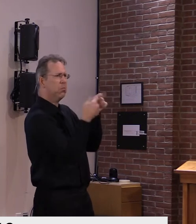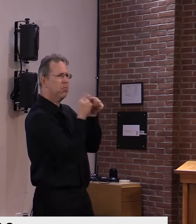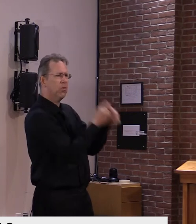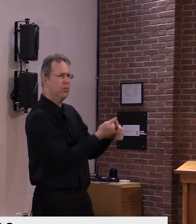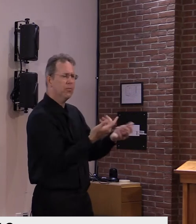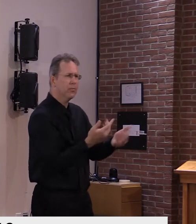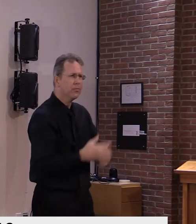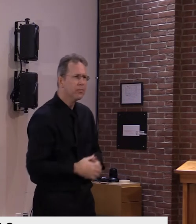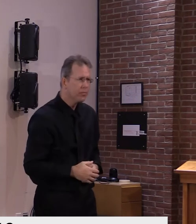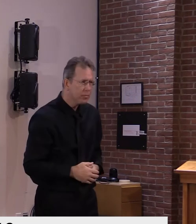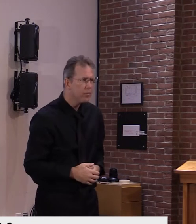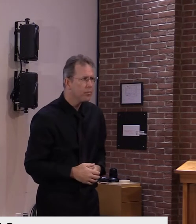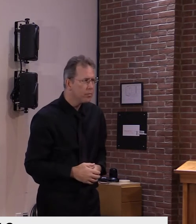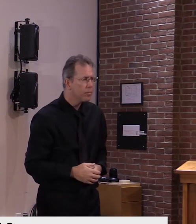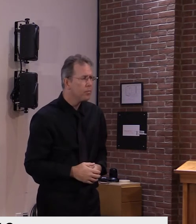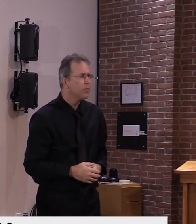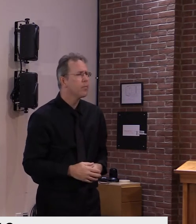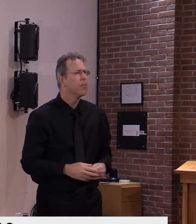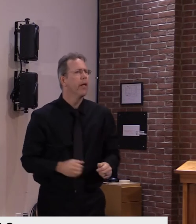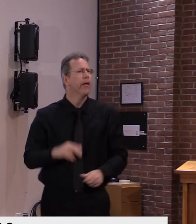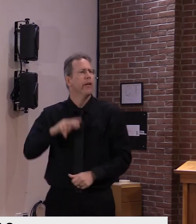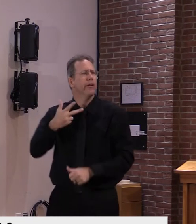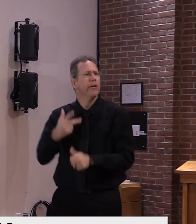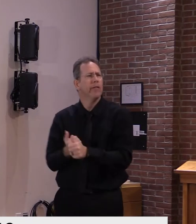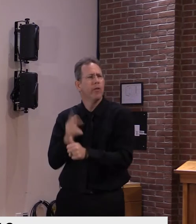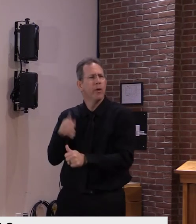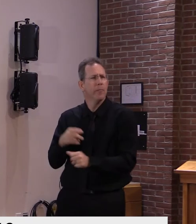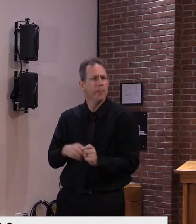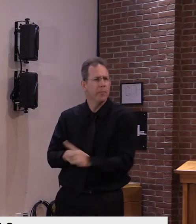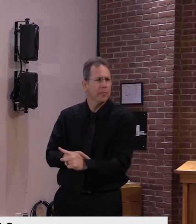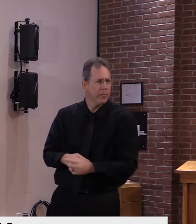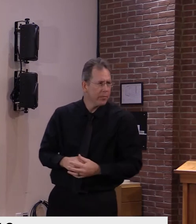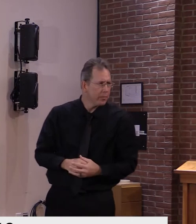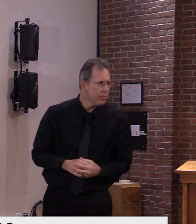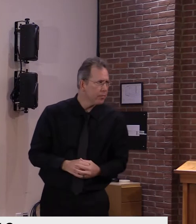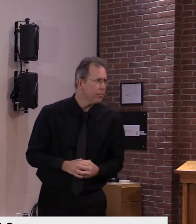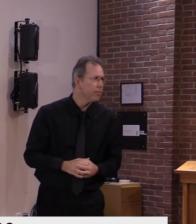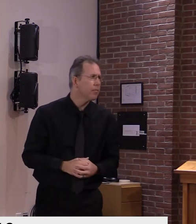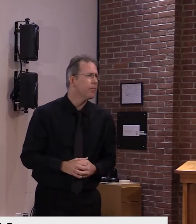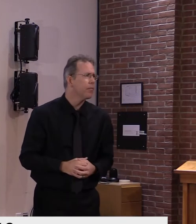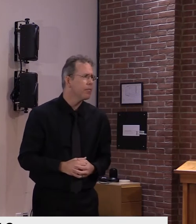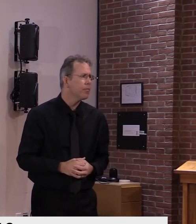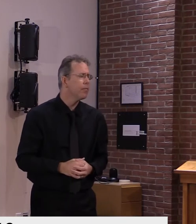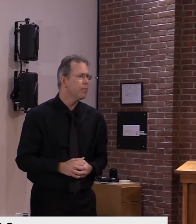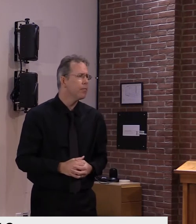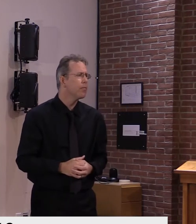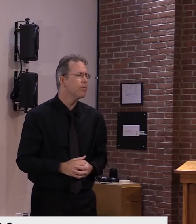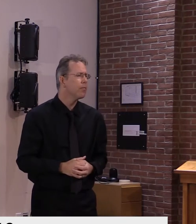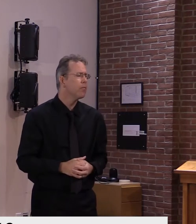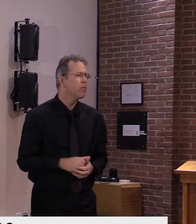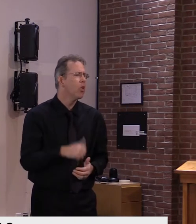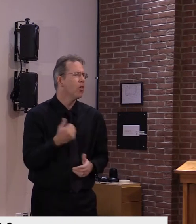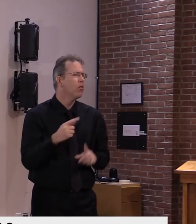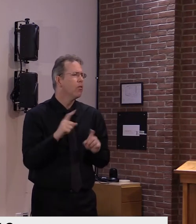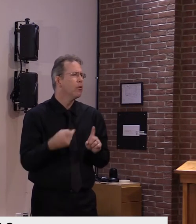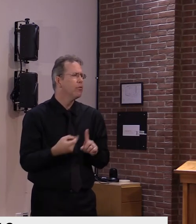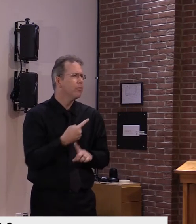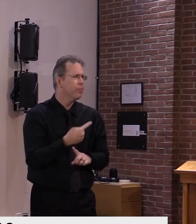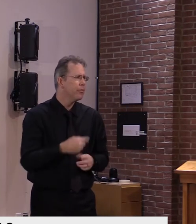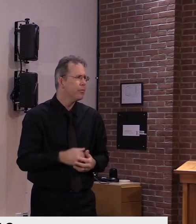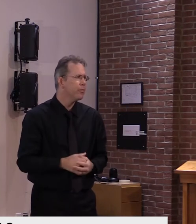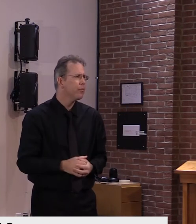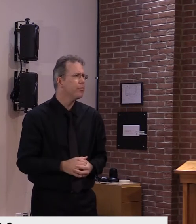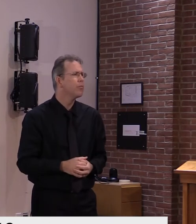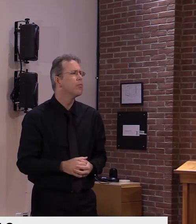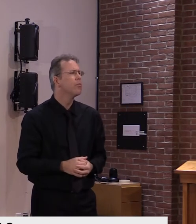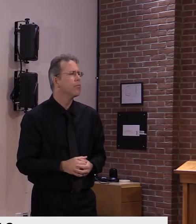could you tell me what the development of your thinking is on whether vaccination of COVID will need to be mandatory at some level?